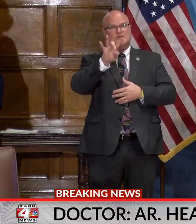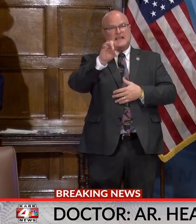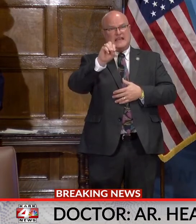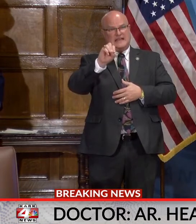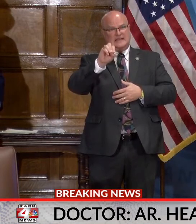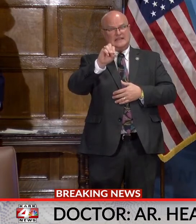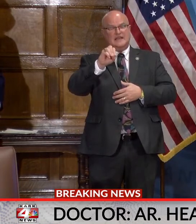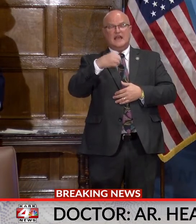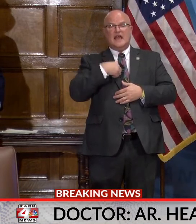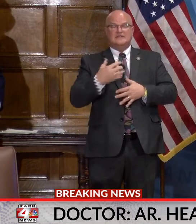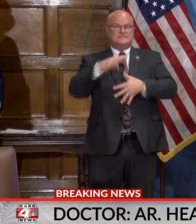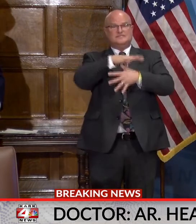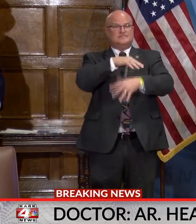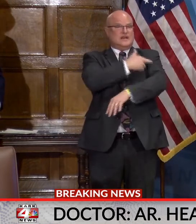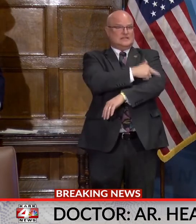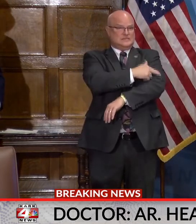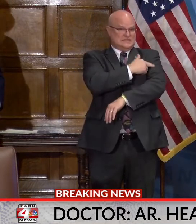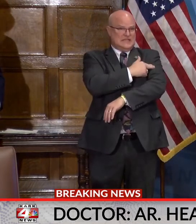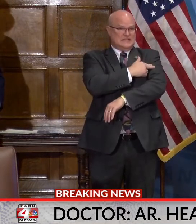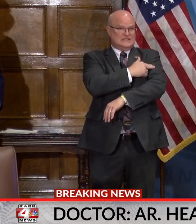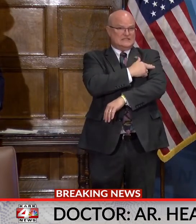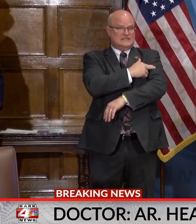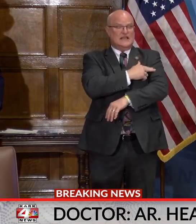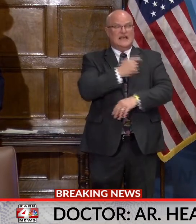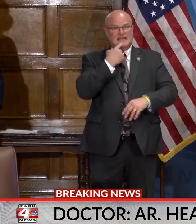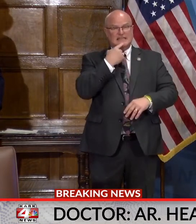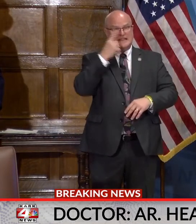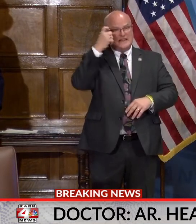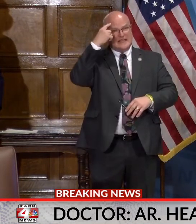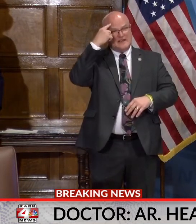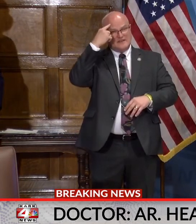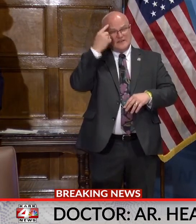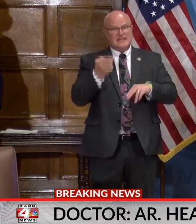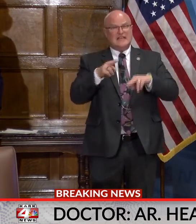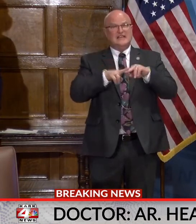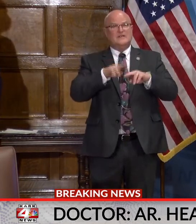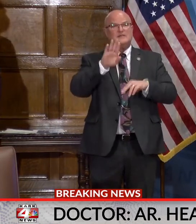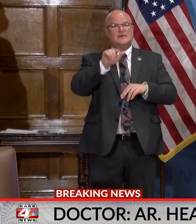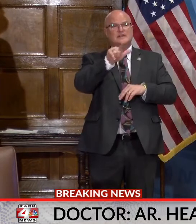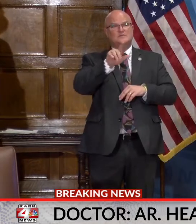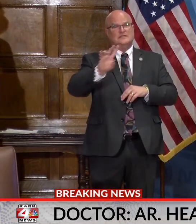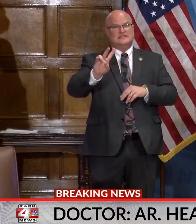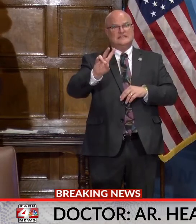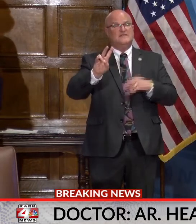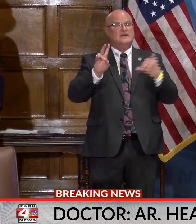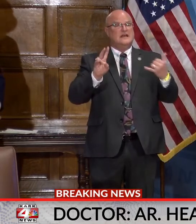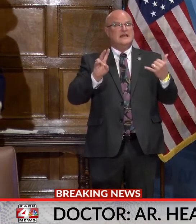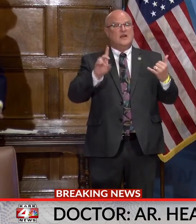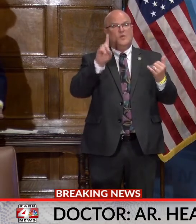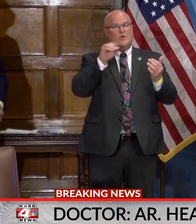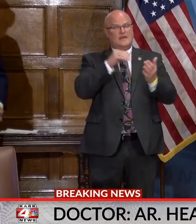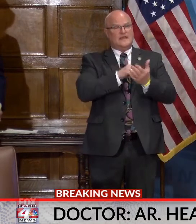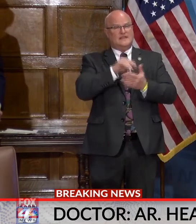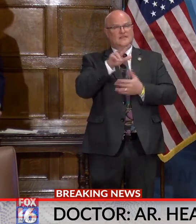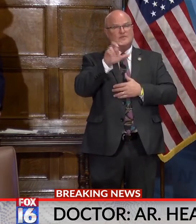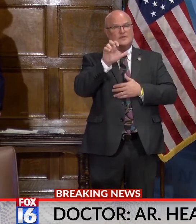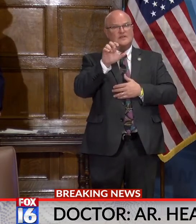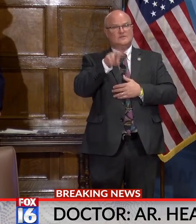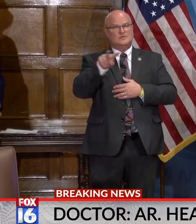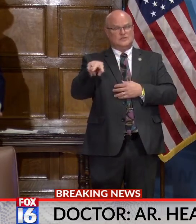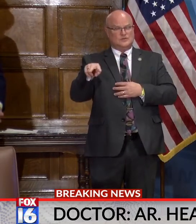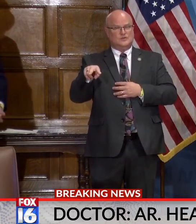also have a record number of hospitalizations. As mentioned by the governor, we've increased by 27, and we're now at